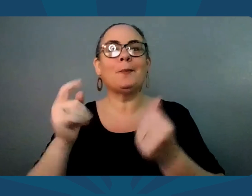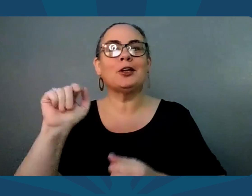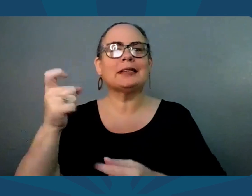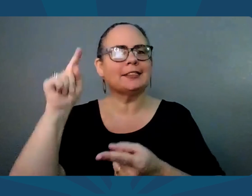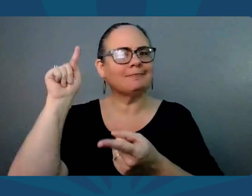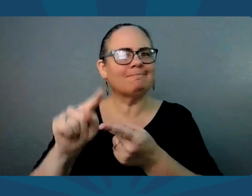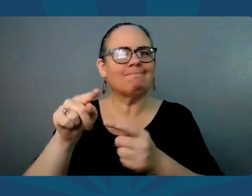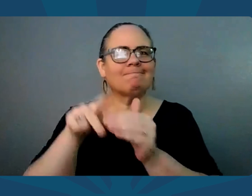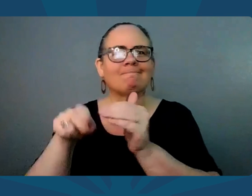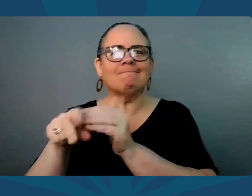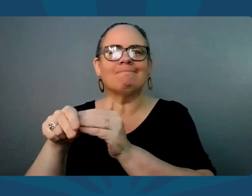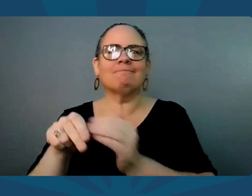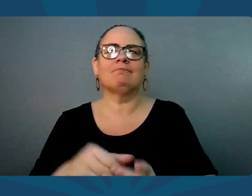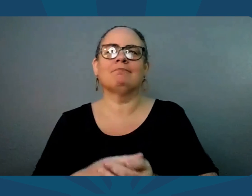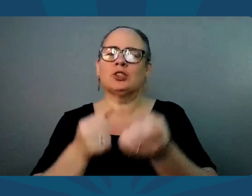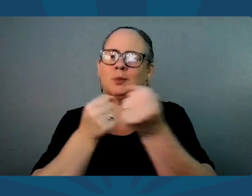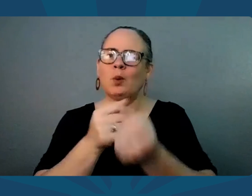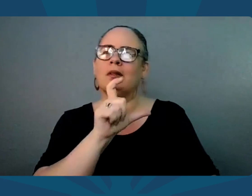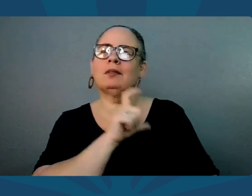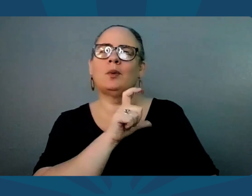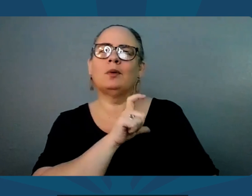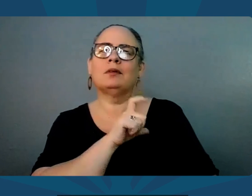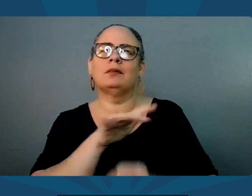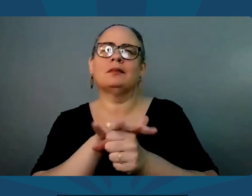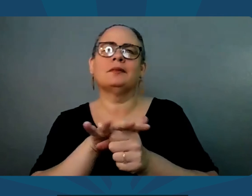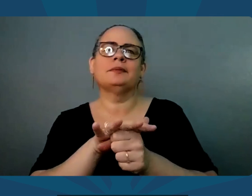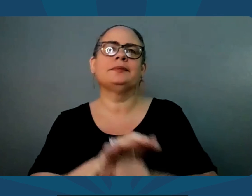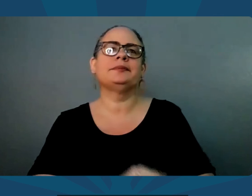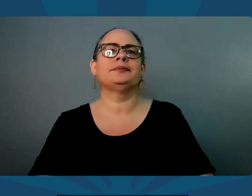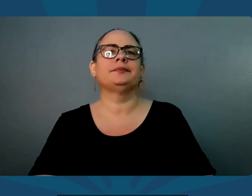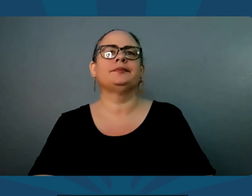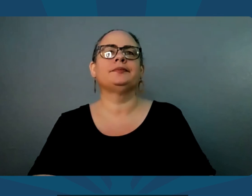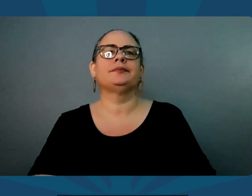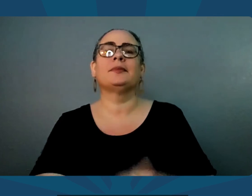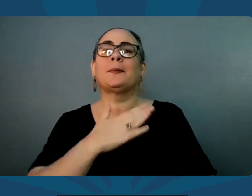I'm proud to have cut property taxes and supported our